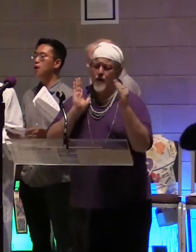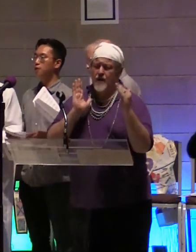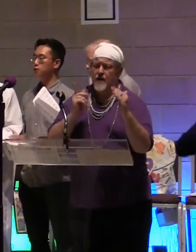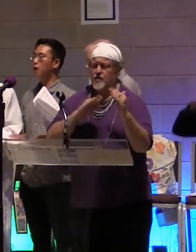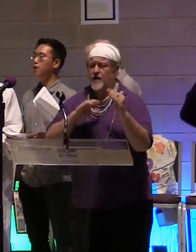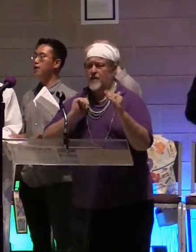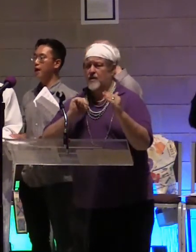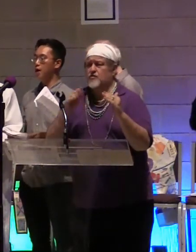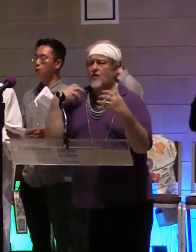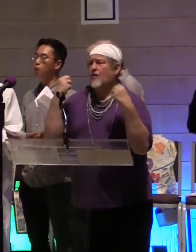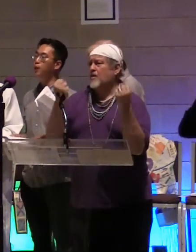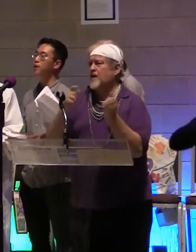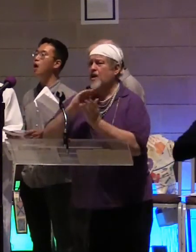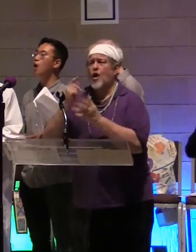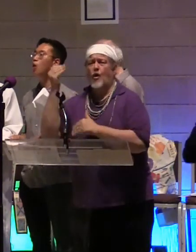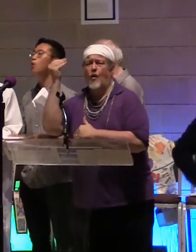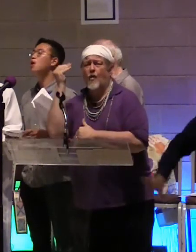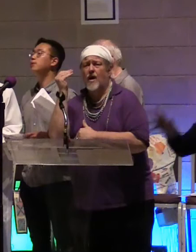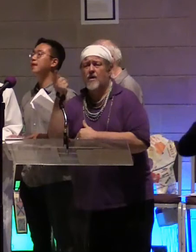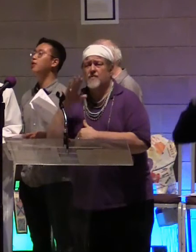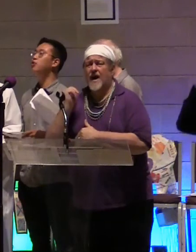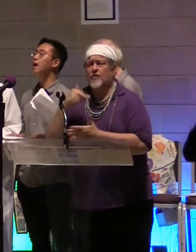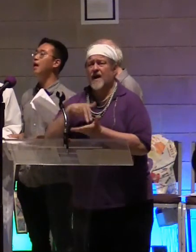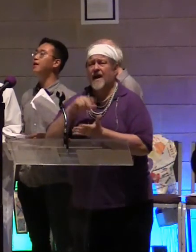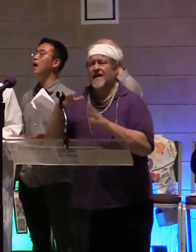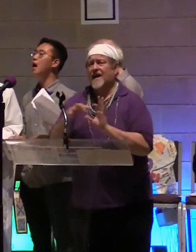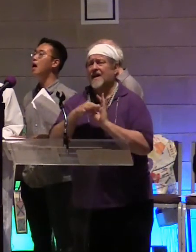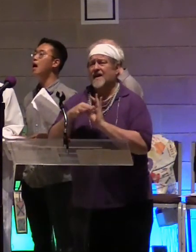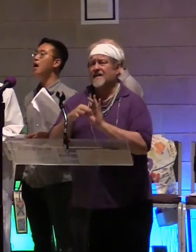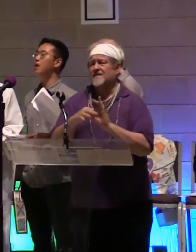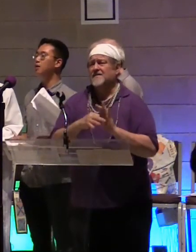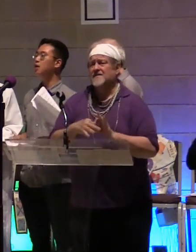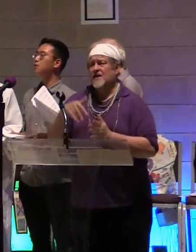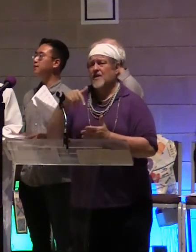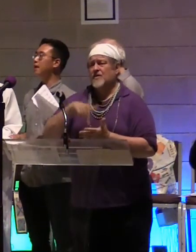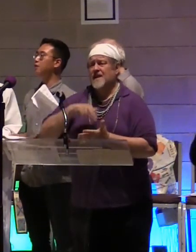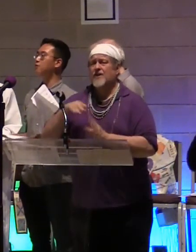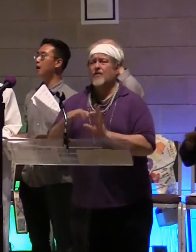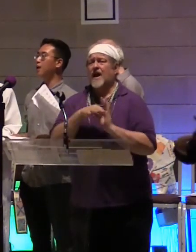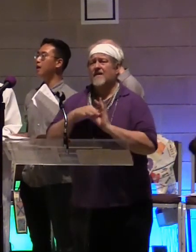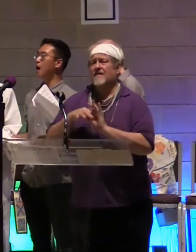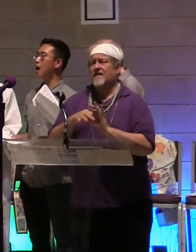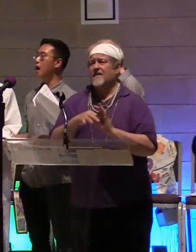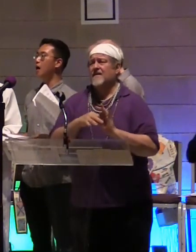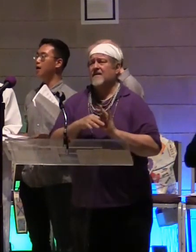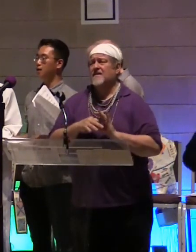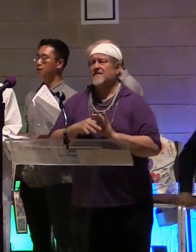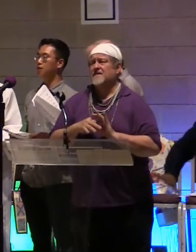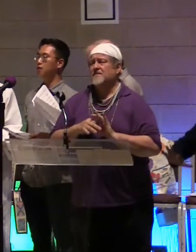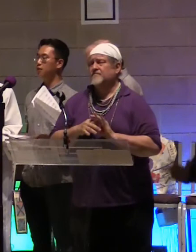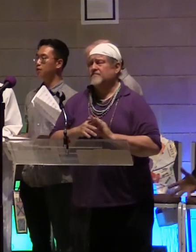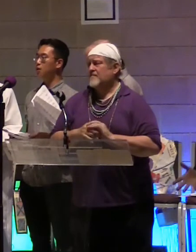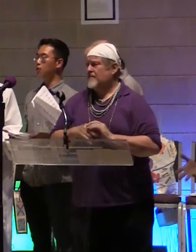hope, stronger than what we know. We stand united, we stand